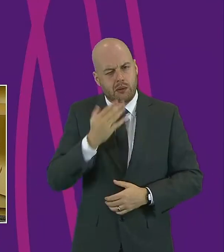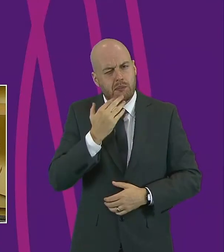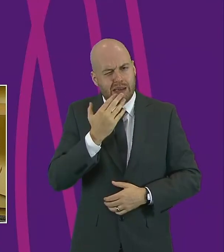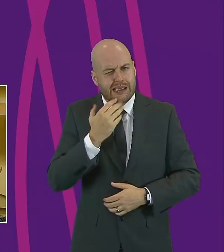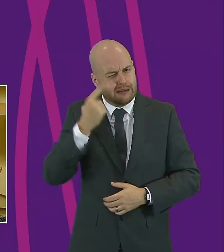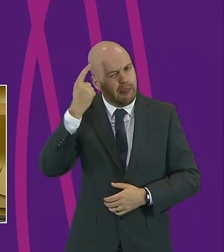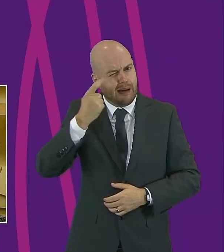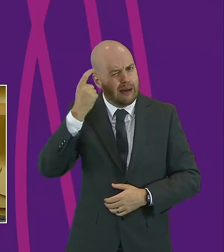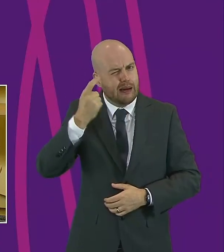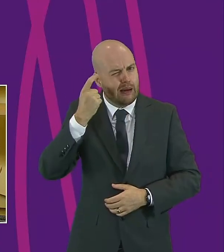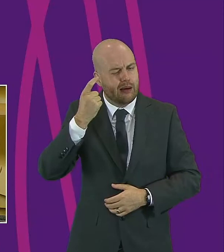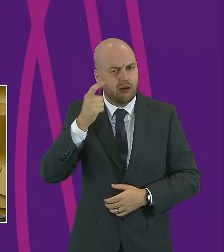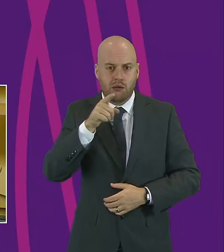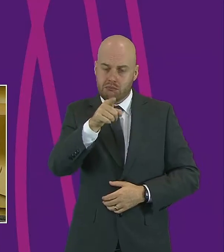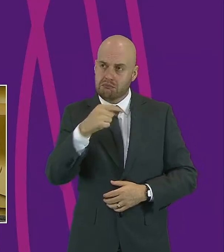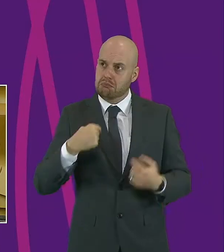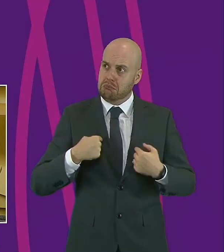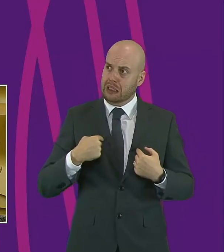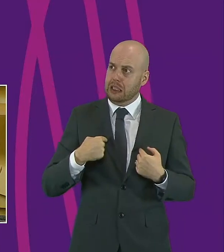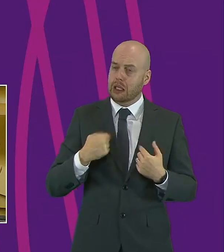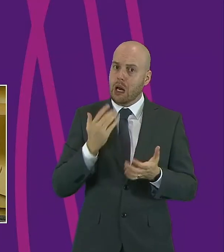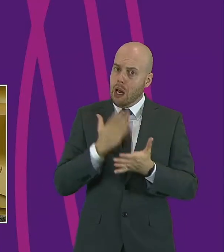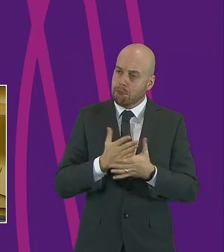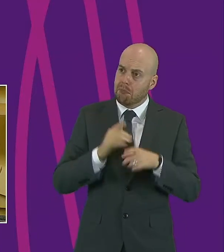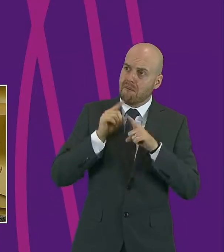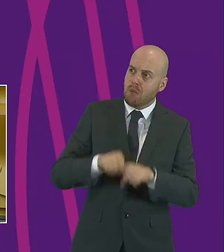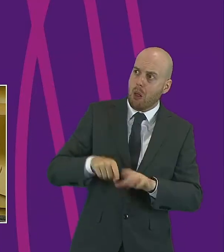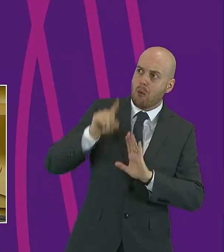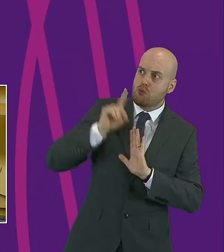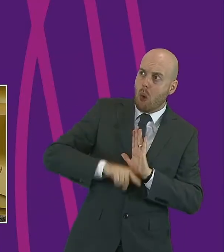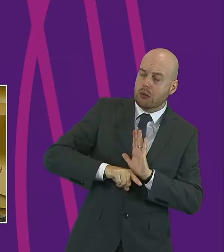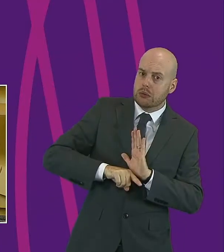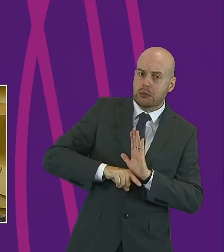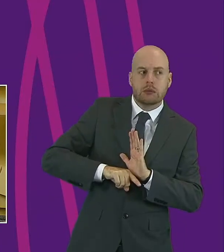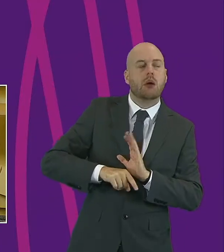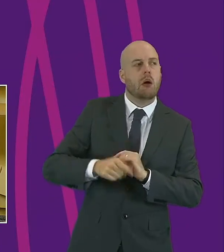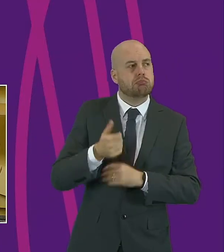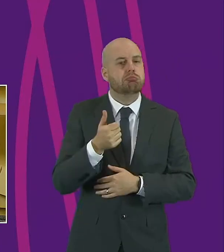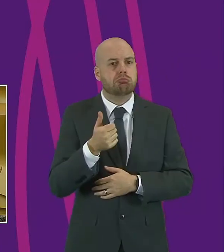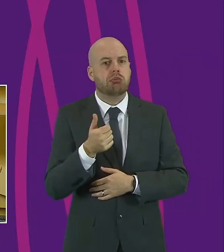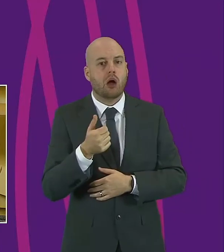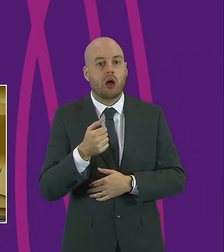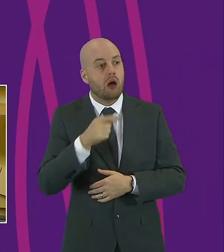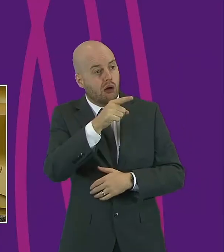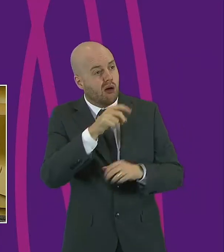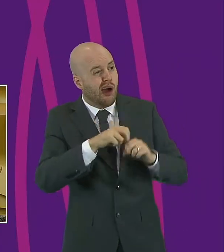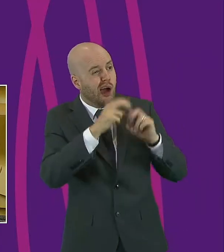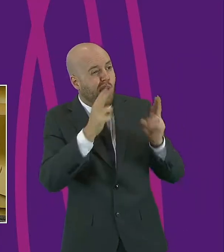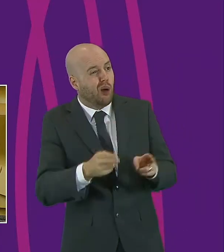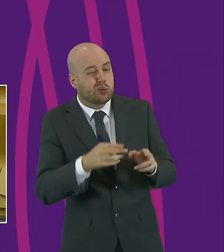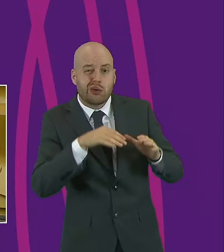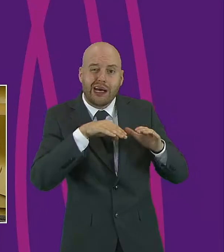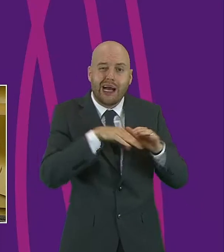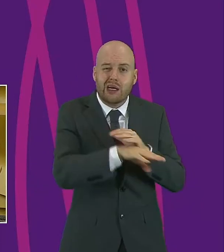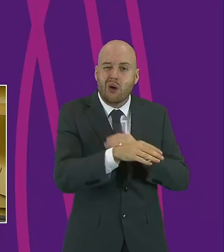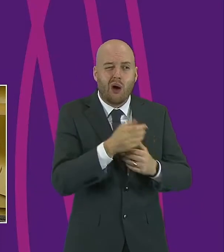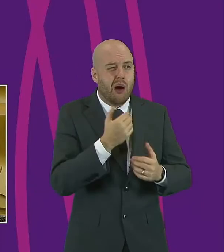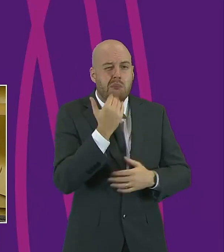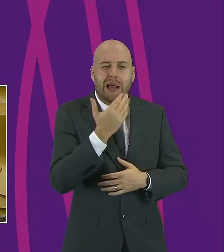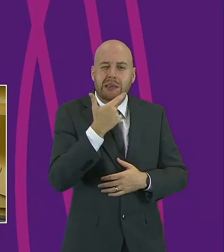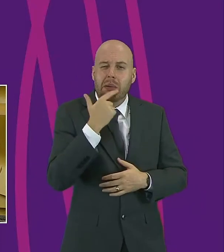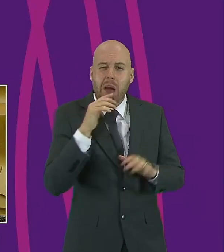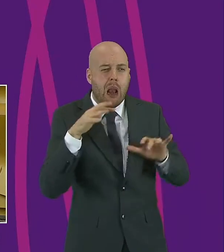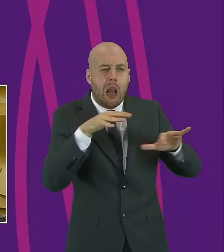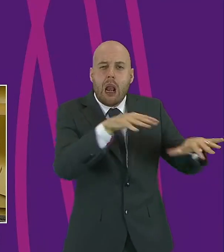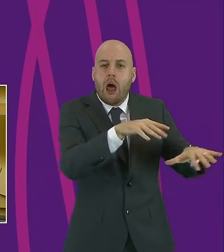as fully as you could and should be. Please do not meet indoors in groups of more than 8 people from any more than 3 households, and that